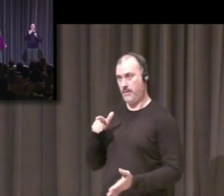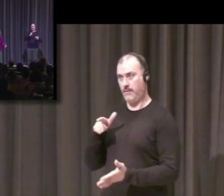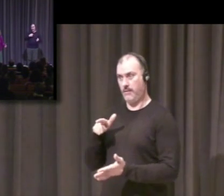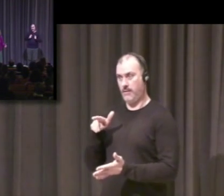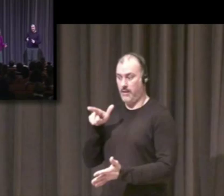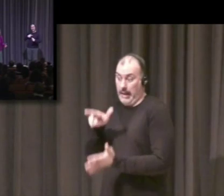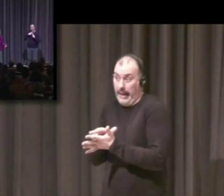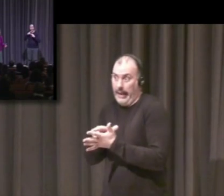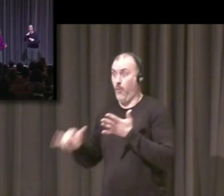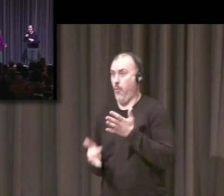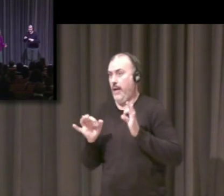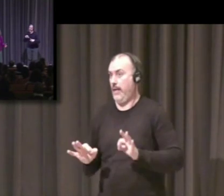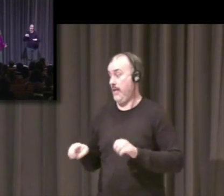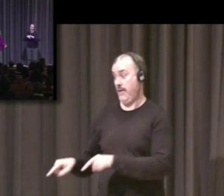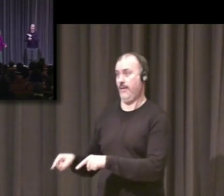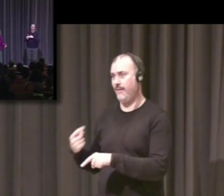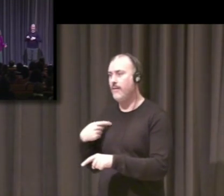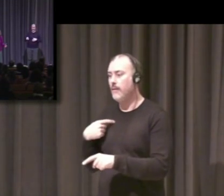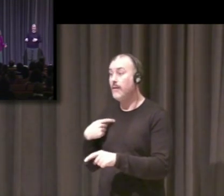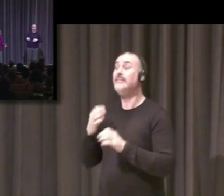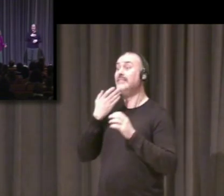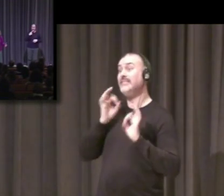a star with a cochlear implant.